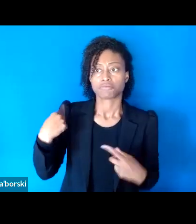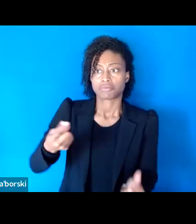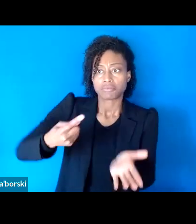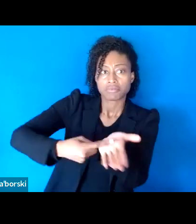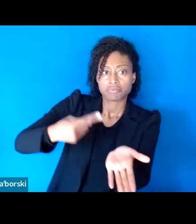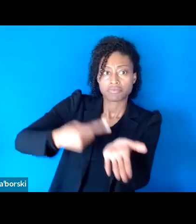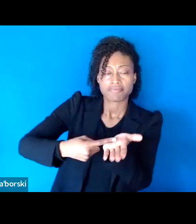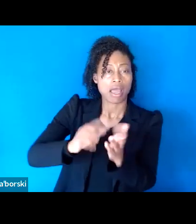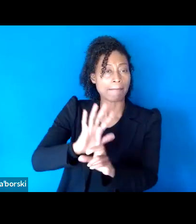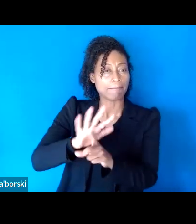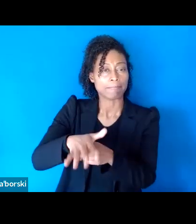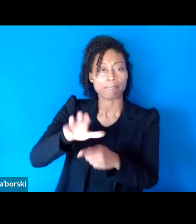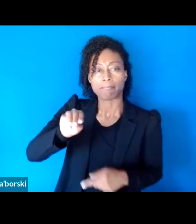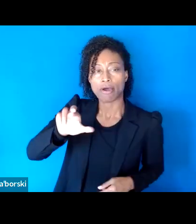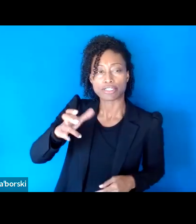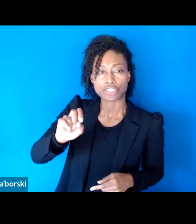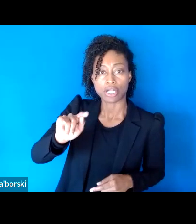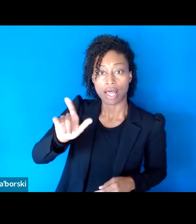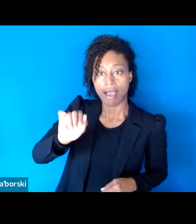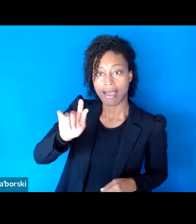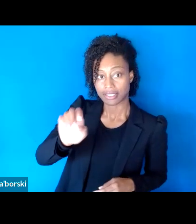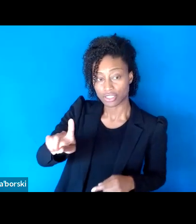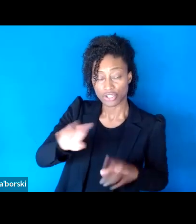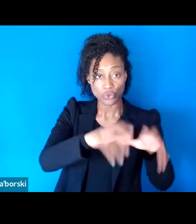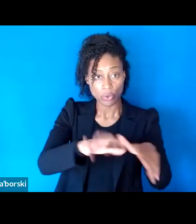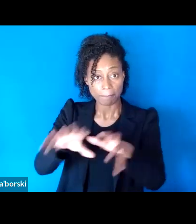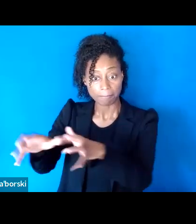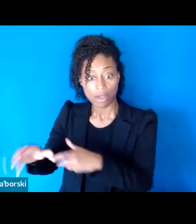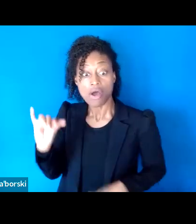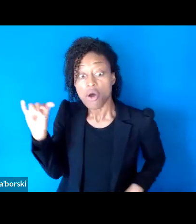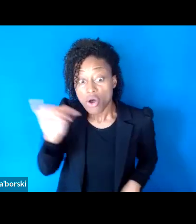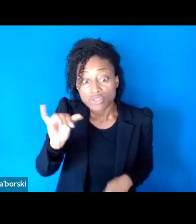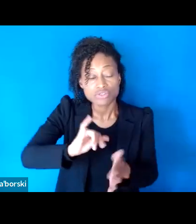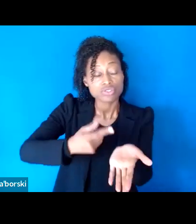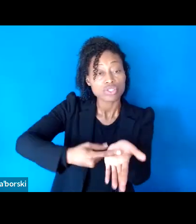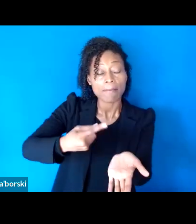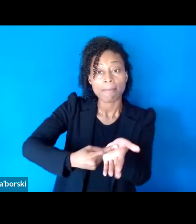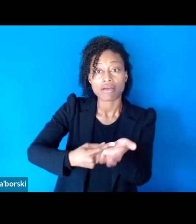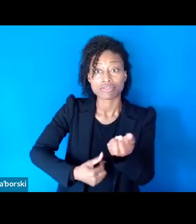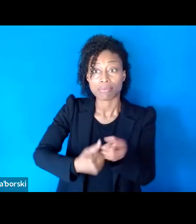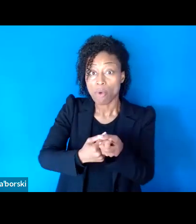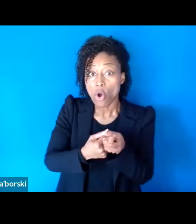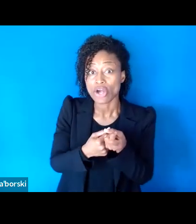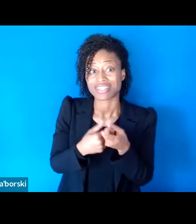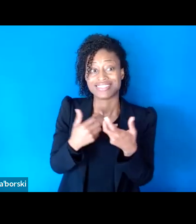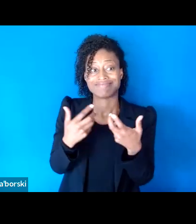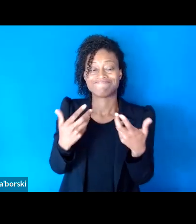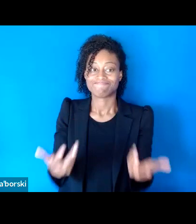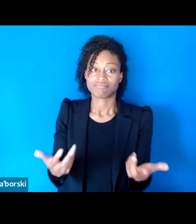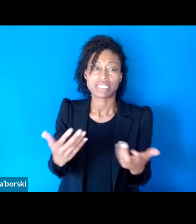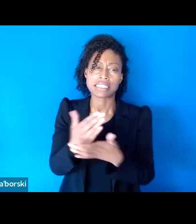about marginalized groups. We've also been talking about the supports and some of